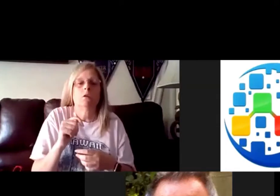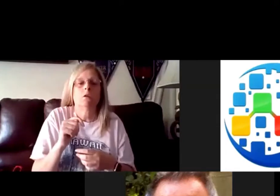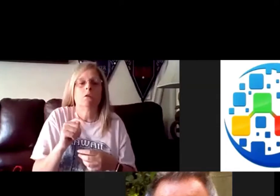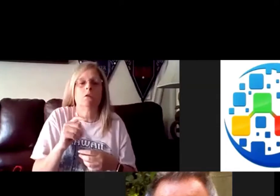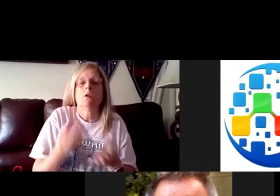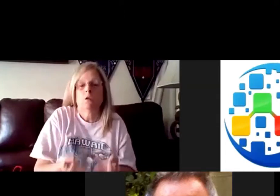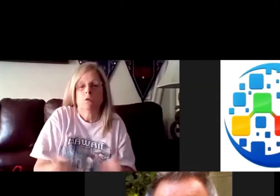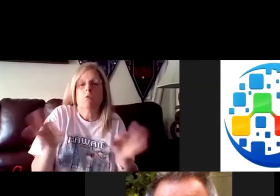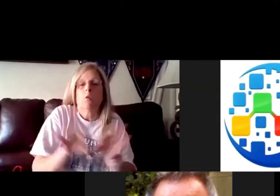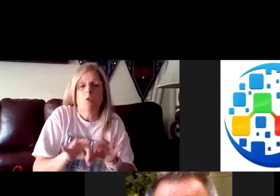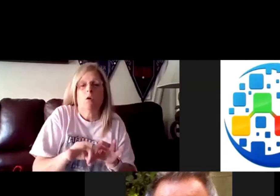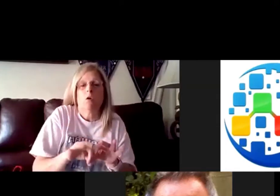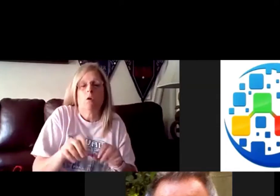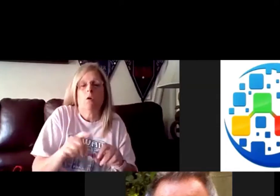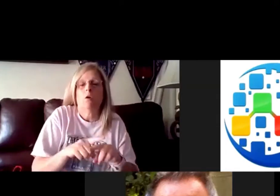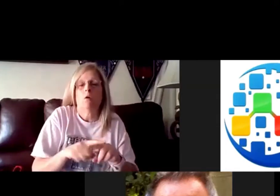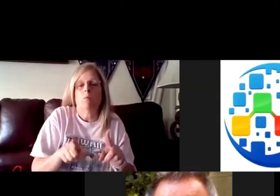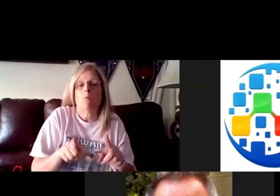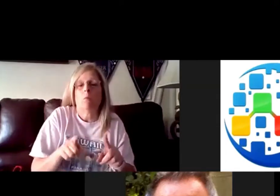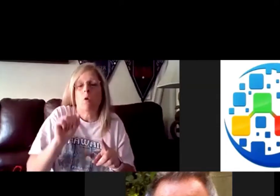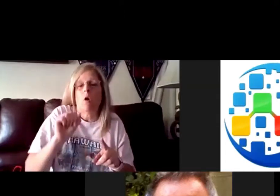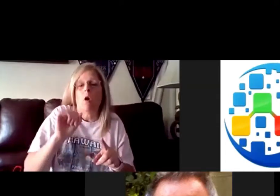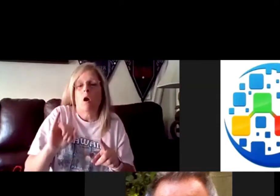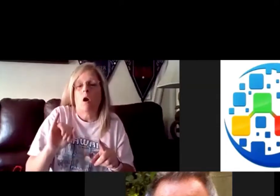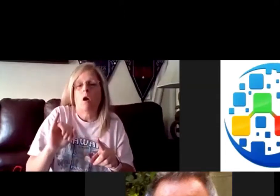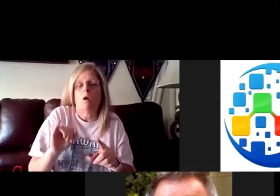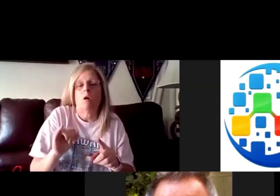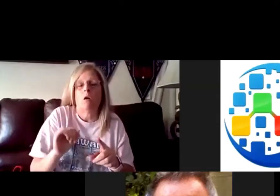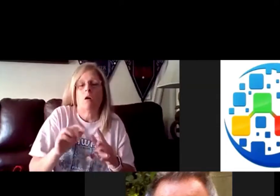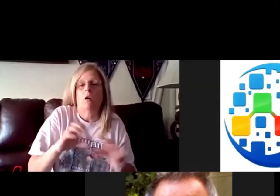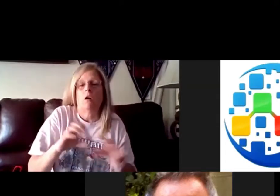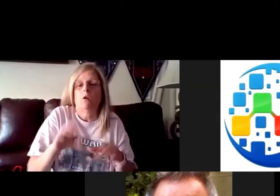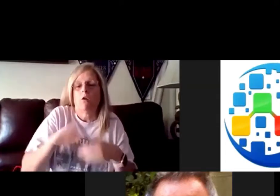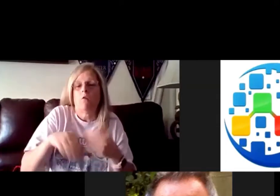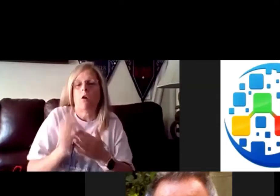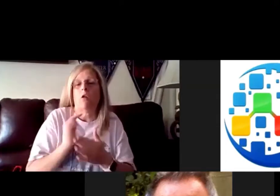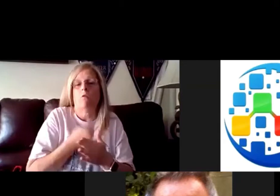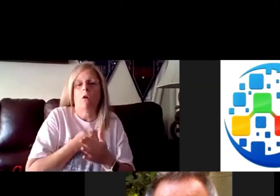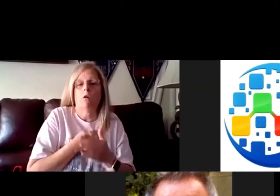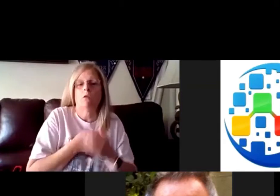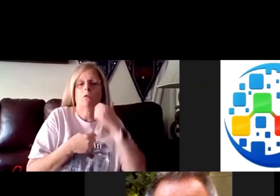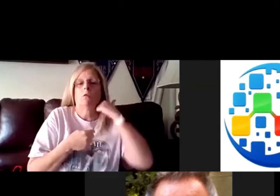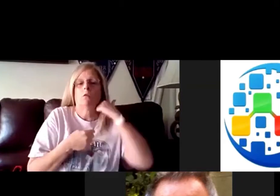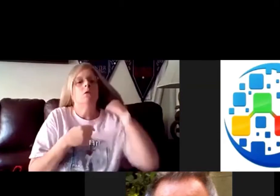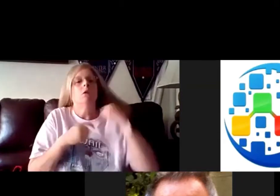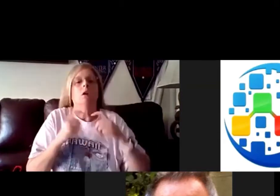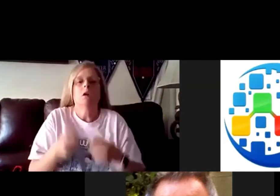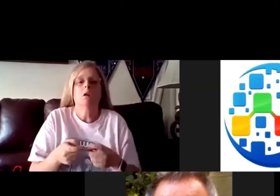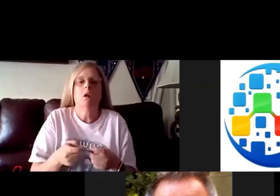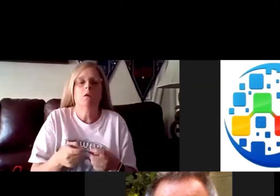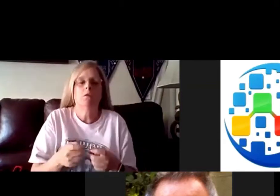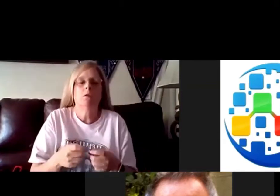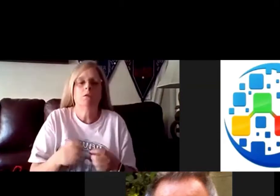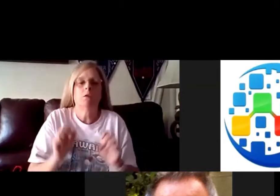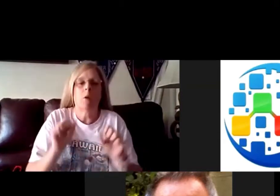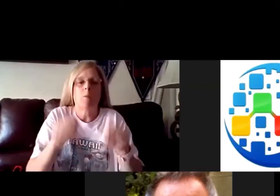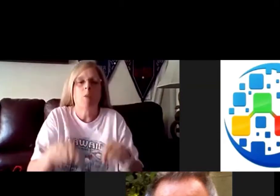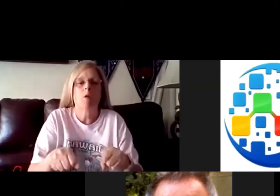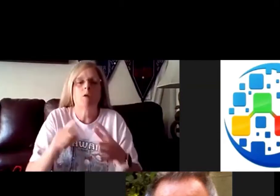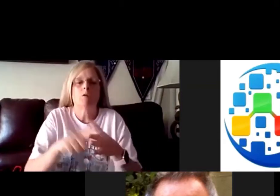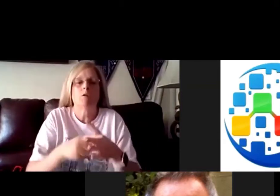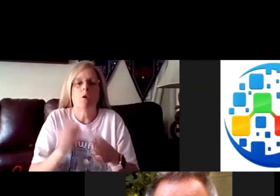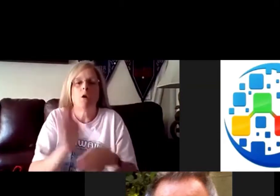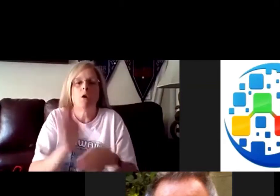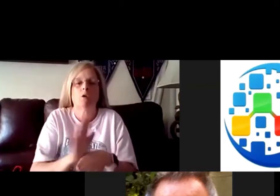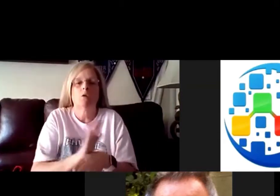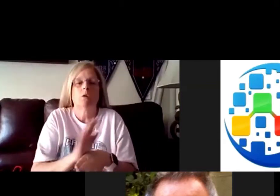important, but what the artificial intelligence does for all of us It gives us the ability to start a business